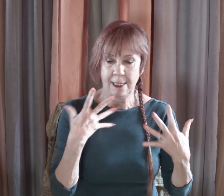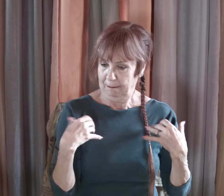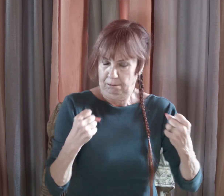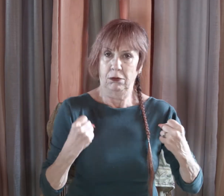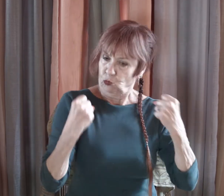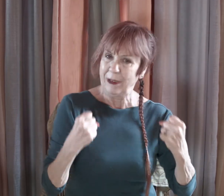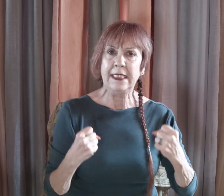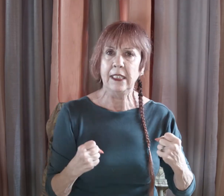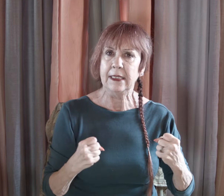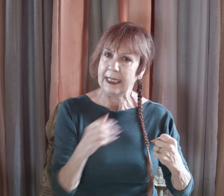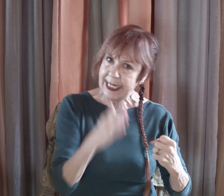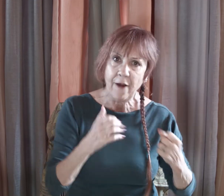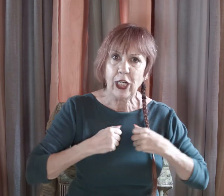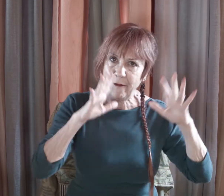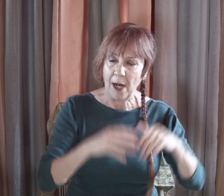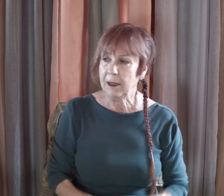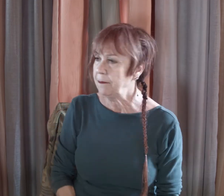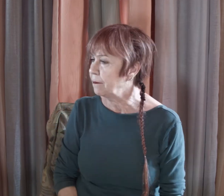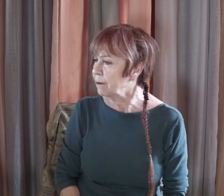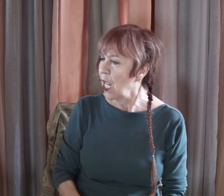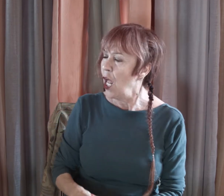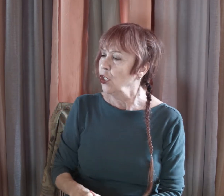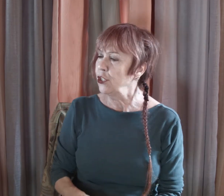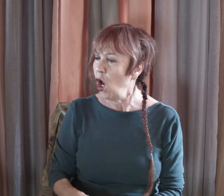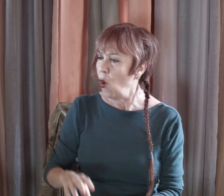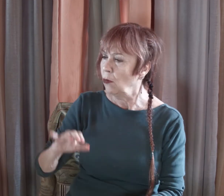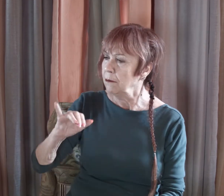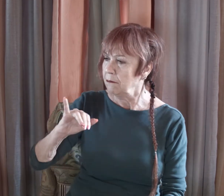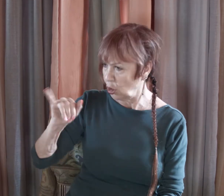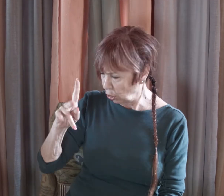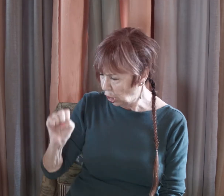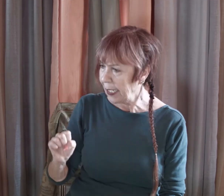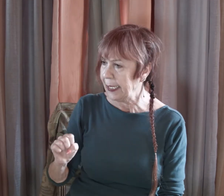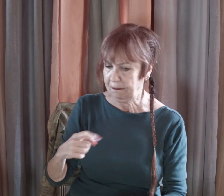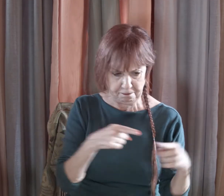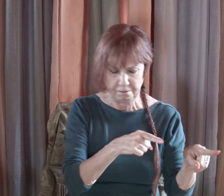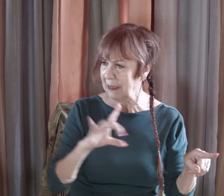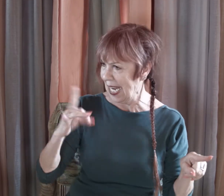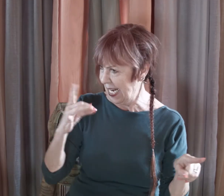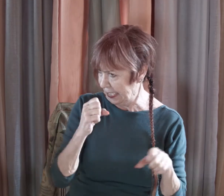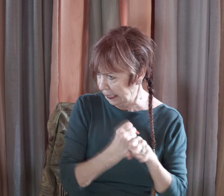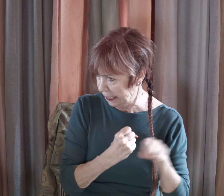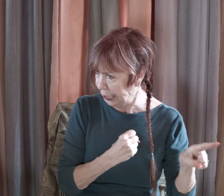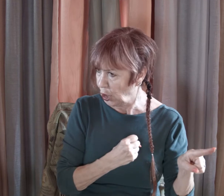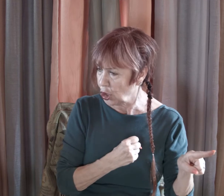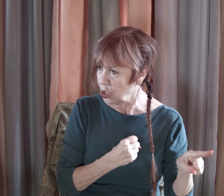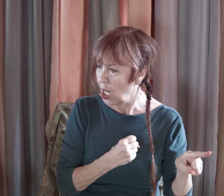up. What made you, Jackie, want to, from these 18 years of what, I mean, even hearing you talk about